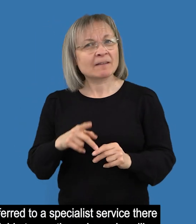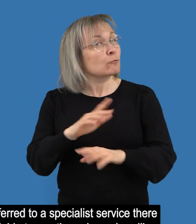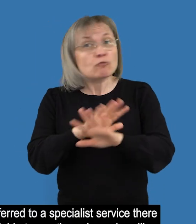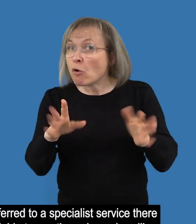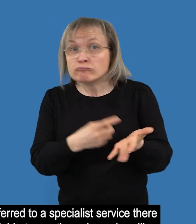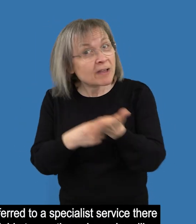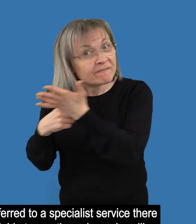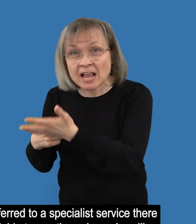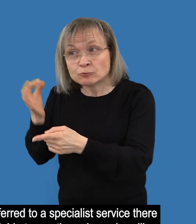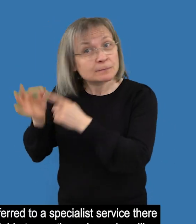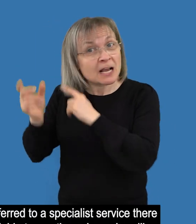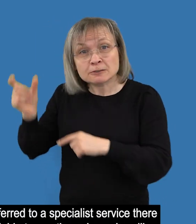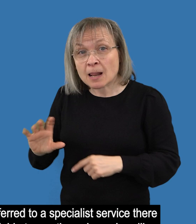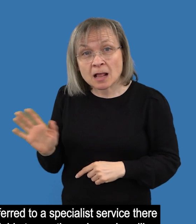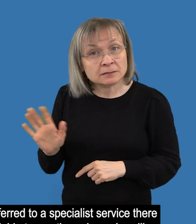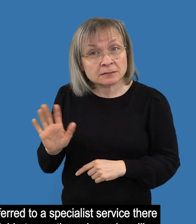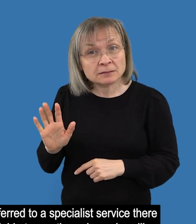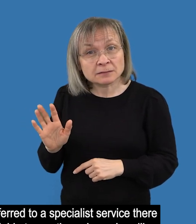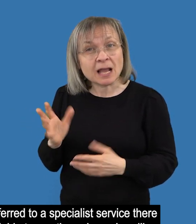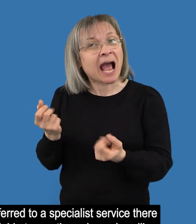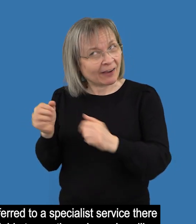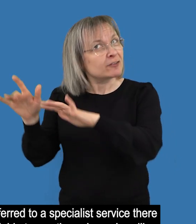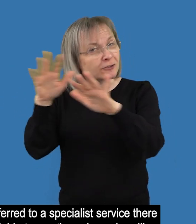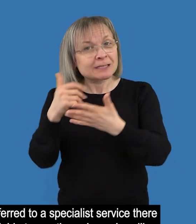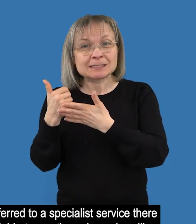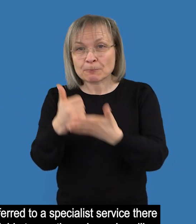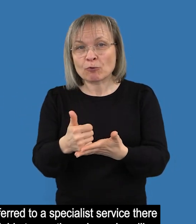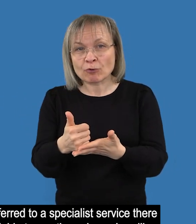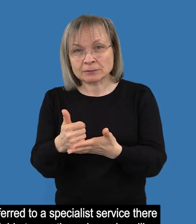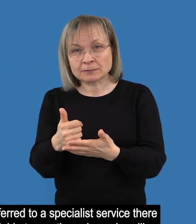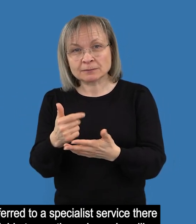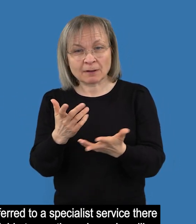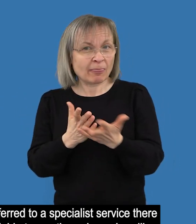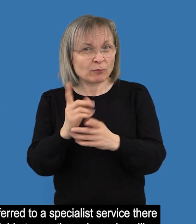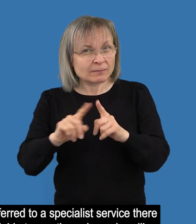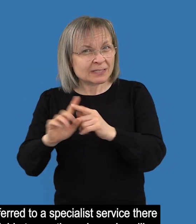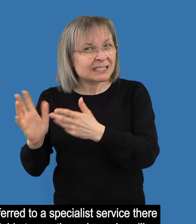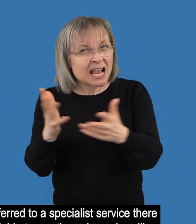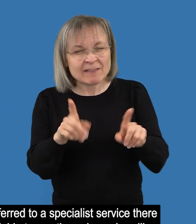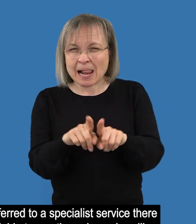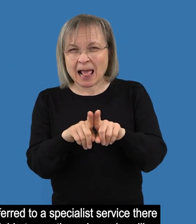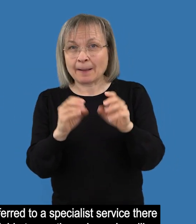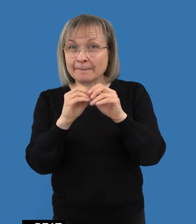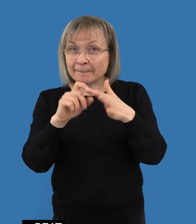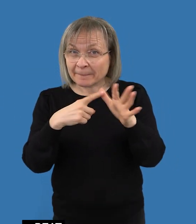If you're not referred to a specialist service, there is support available to you through services like